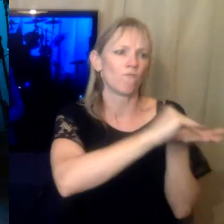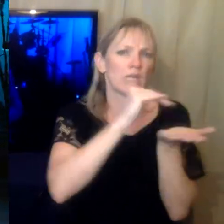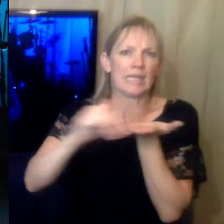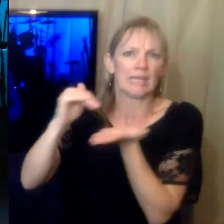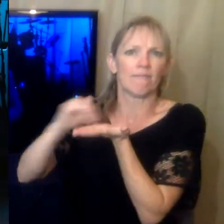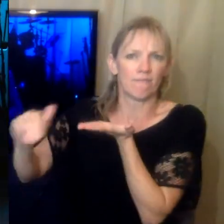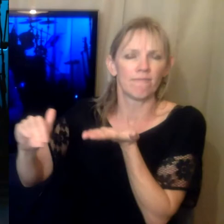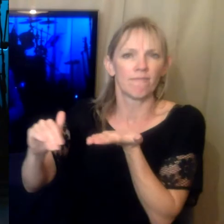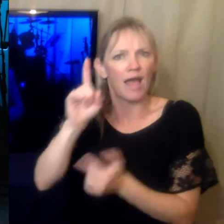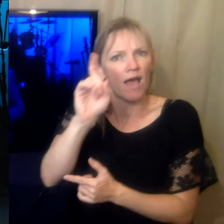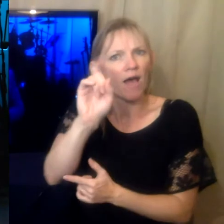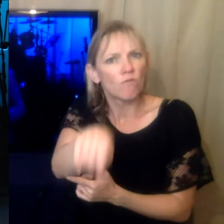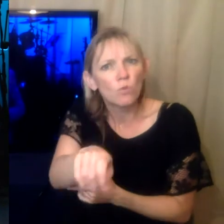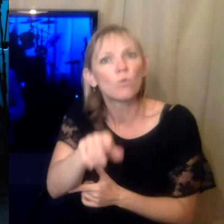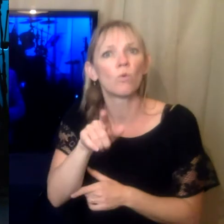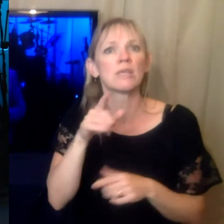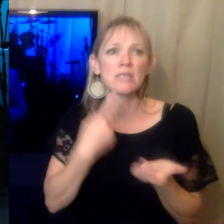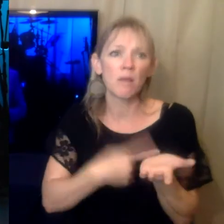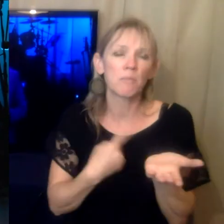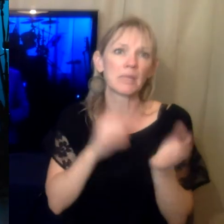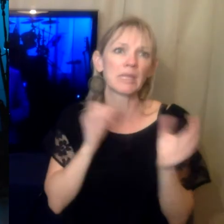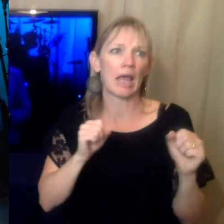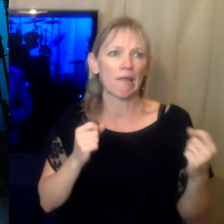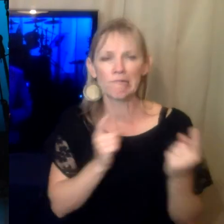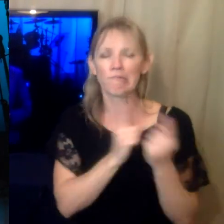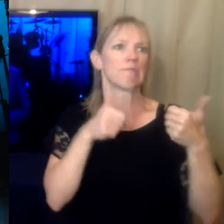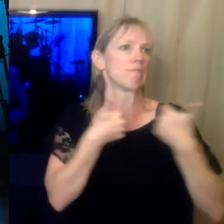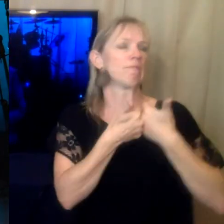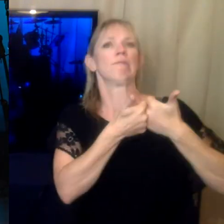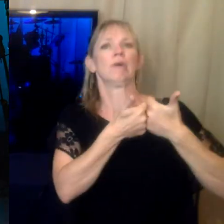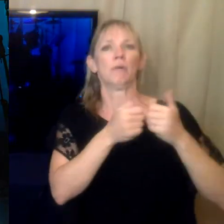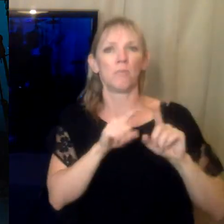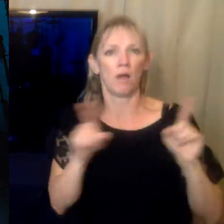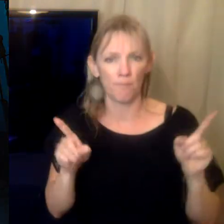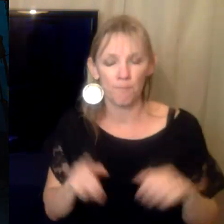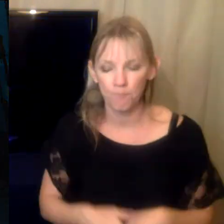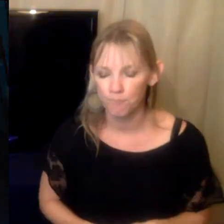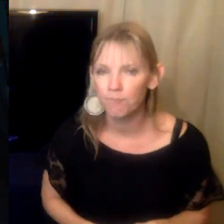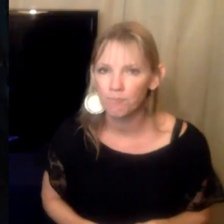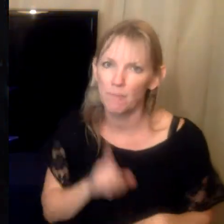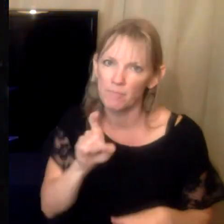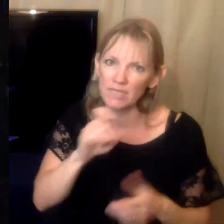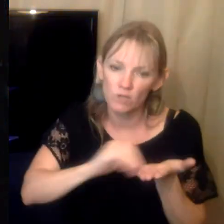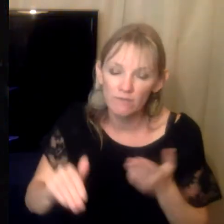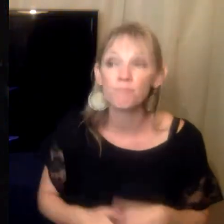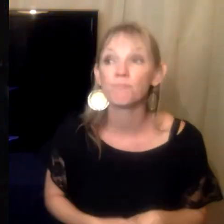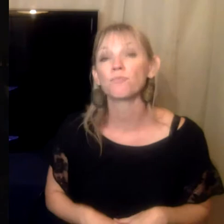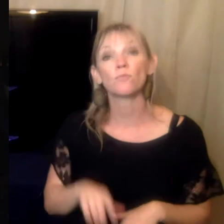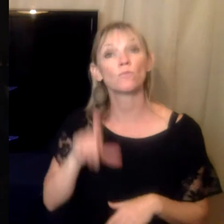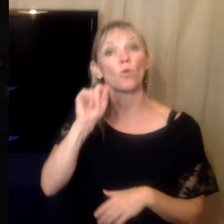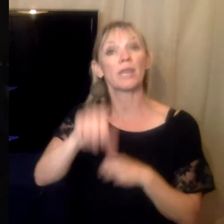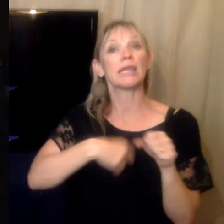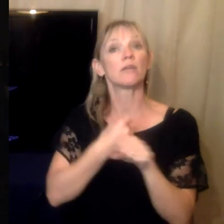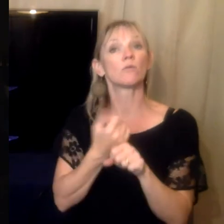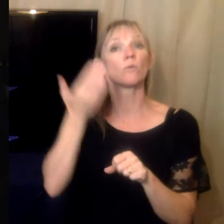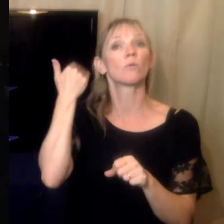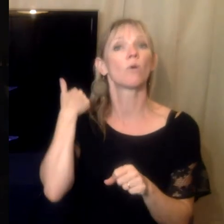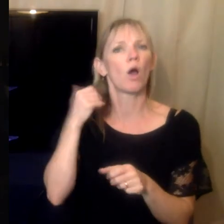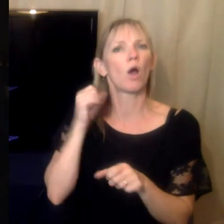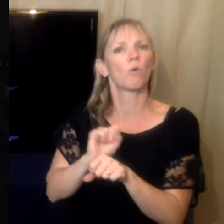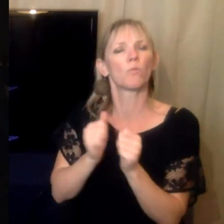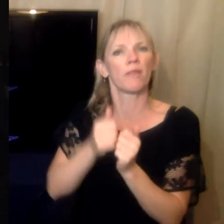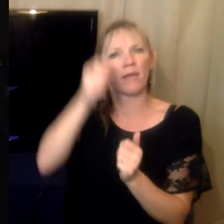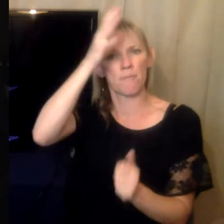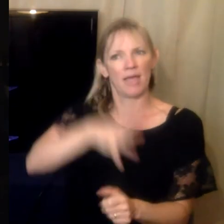right? But we can forgive. About 20 years ago, at least, I worked with a young man in his early 30s named